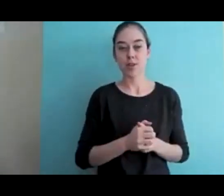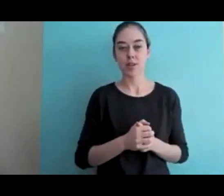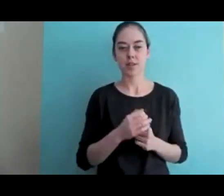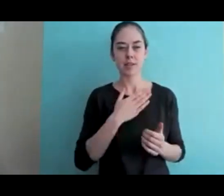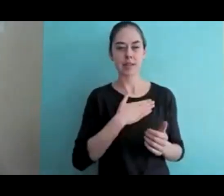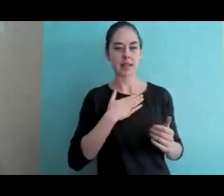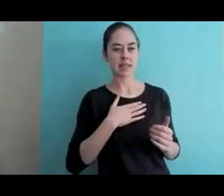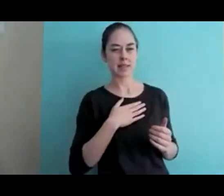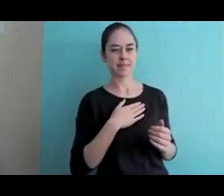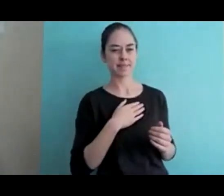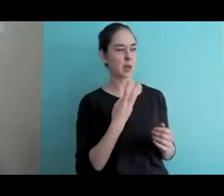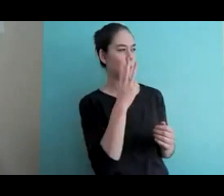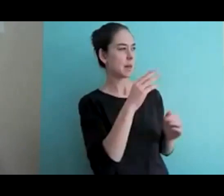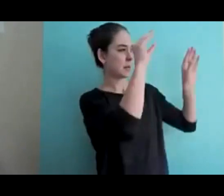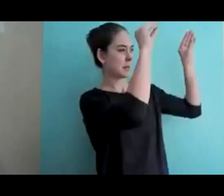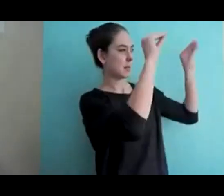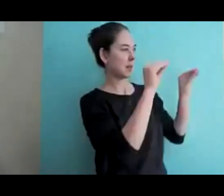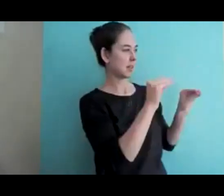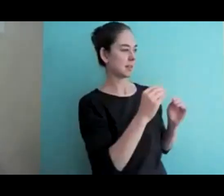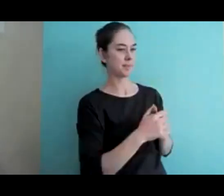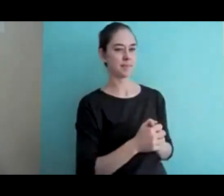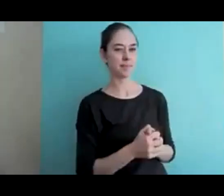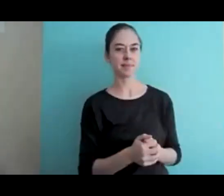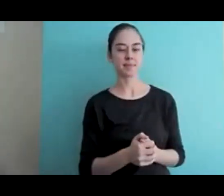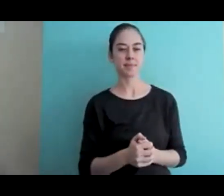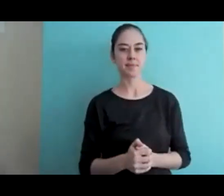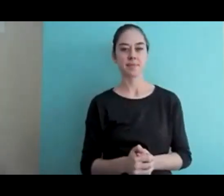going to, just a small thing here. I'm going to fix it.